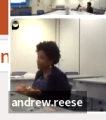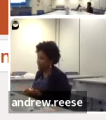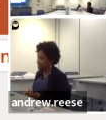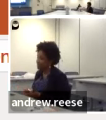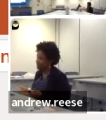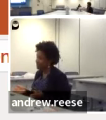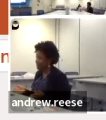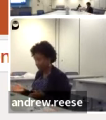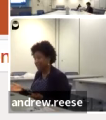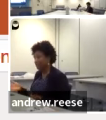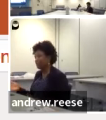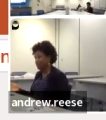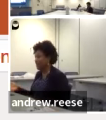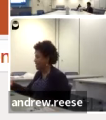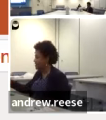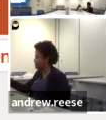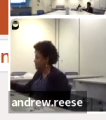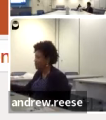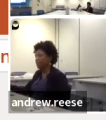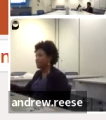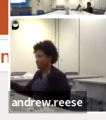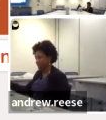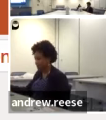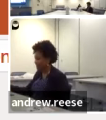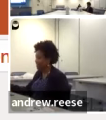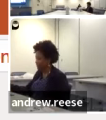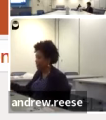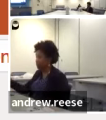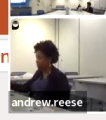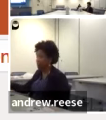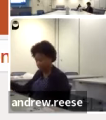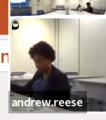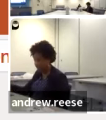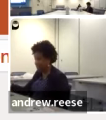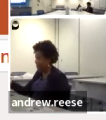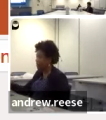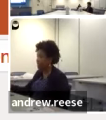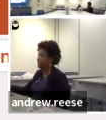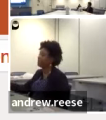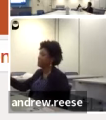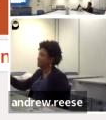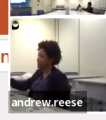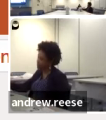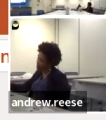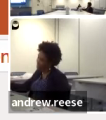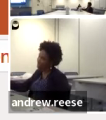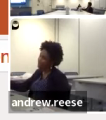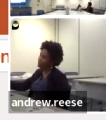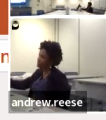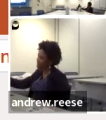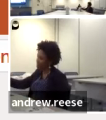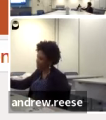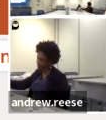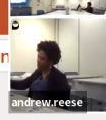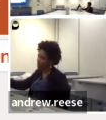on duty. The residential provider will partner with the person, you know, prompt the person, encourage them that the proper thing to